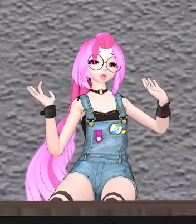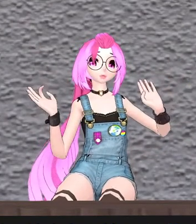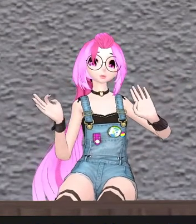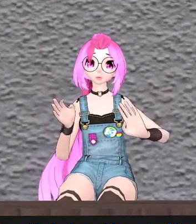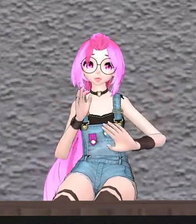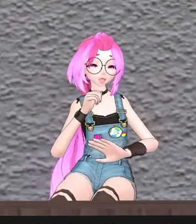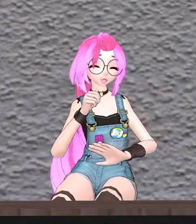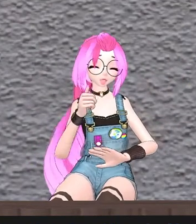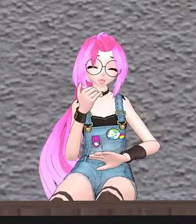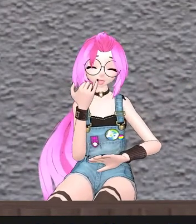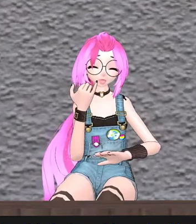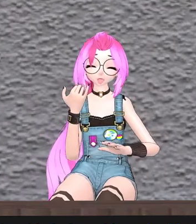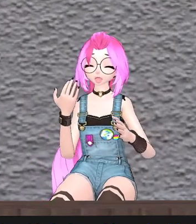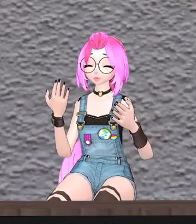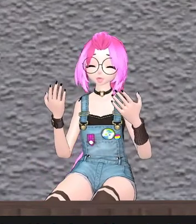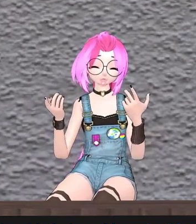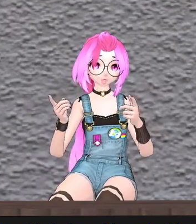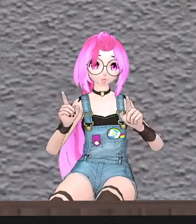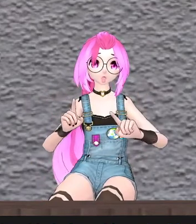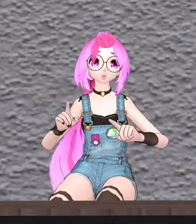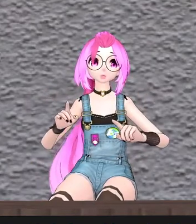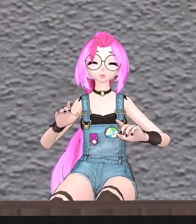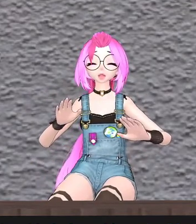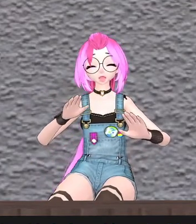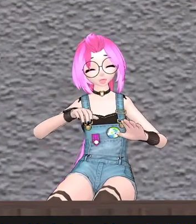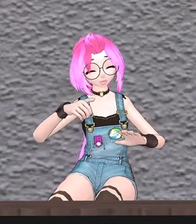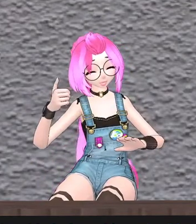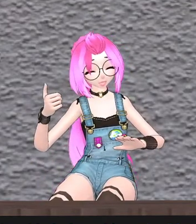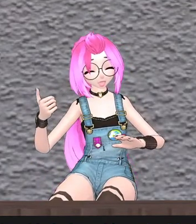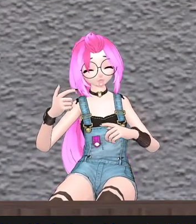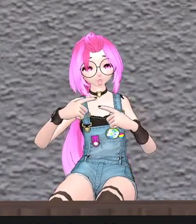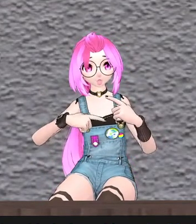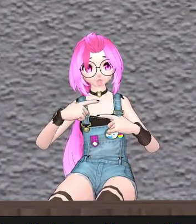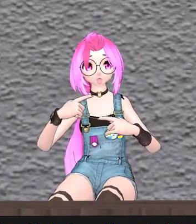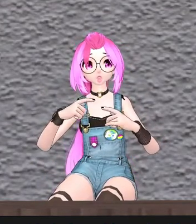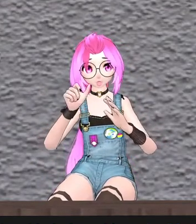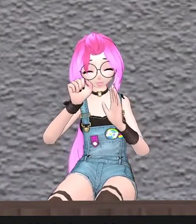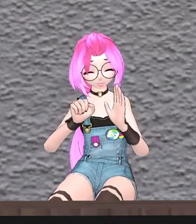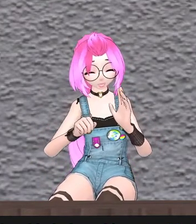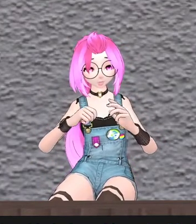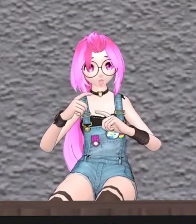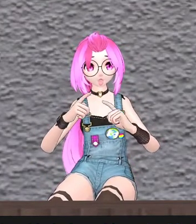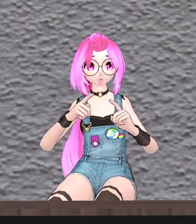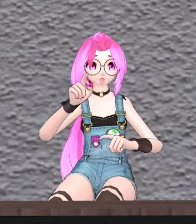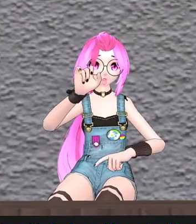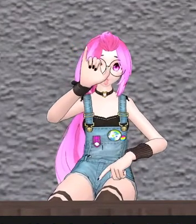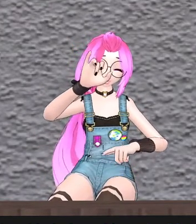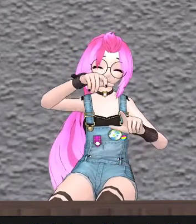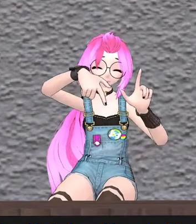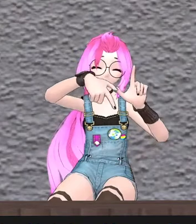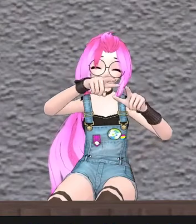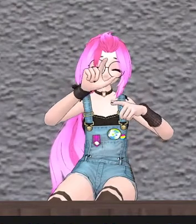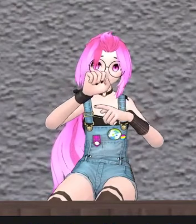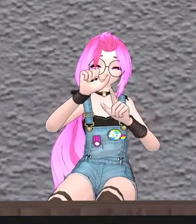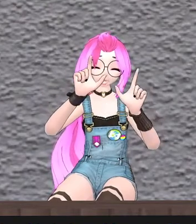you know? So that's totally not wrong. Just happened. Another sign that ha another state that has a sign